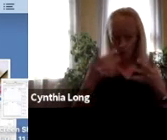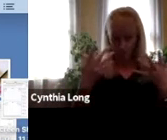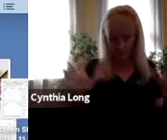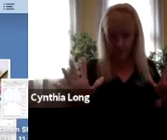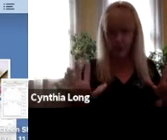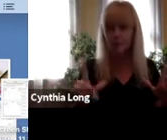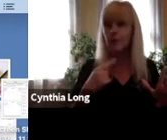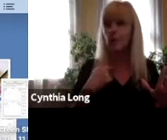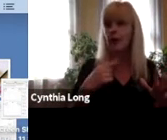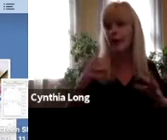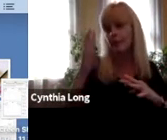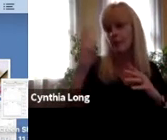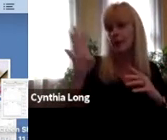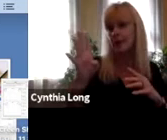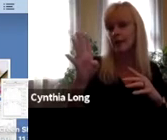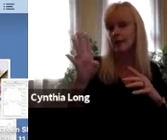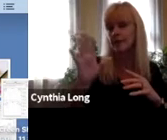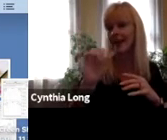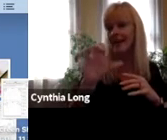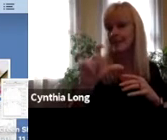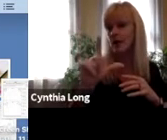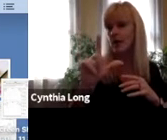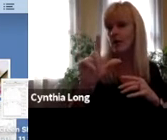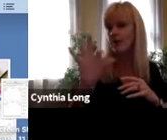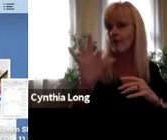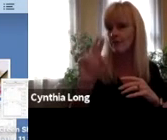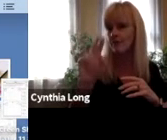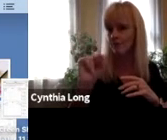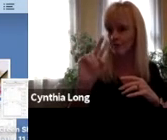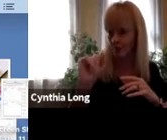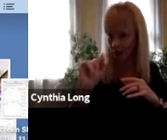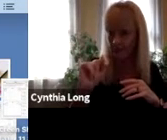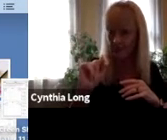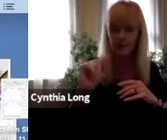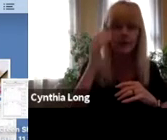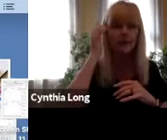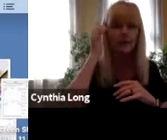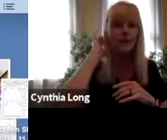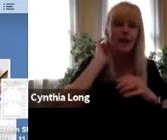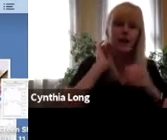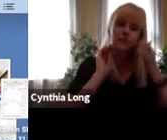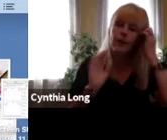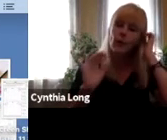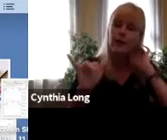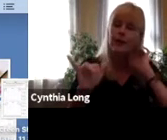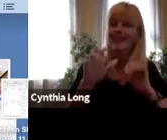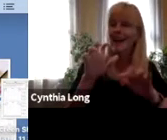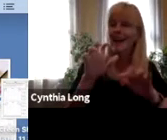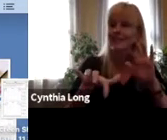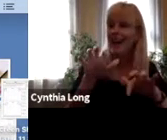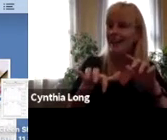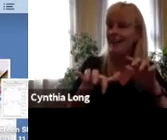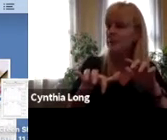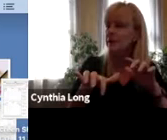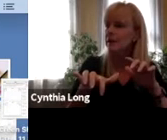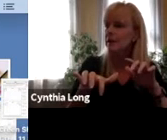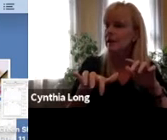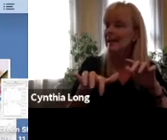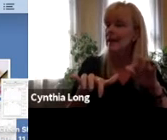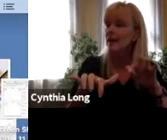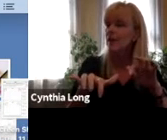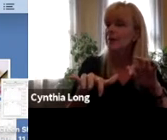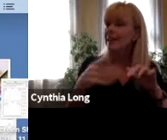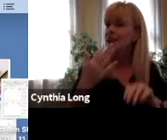also, we're almost finished, but we have created some ASL fonts so that we can now